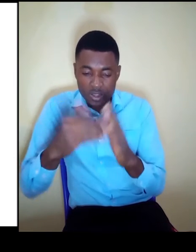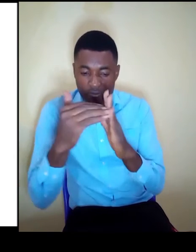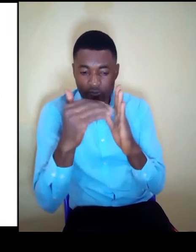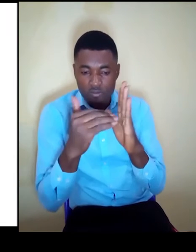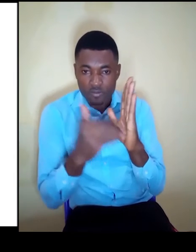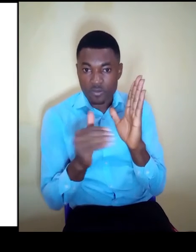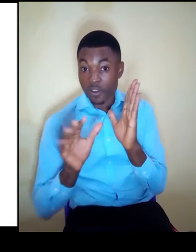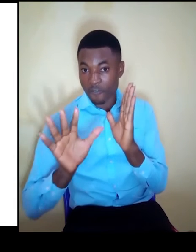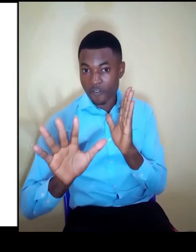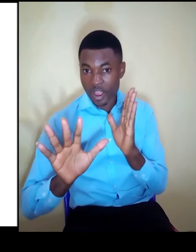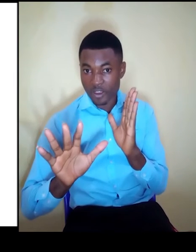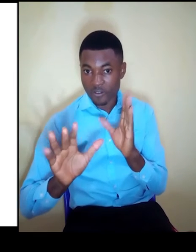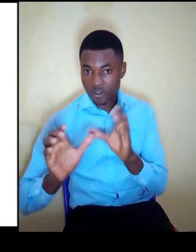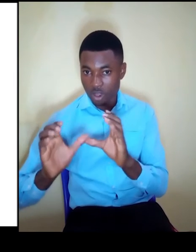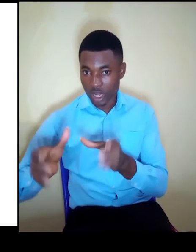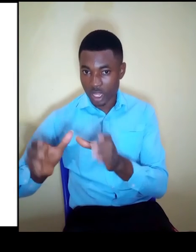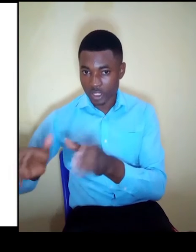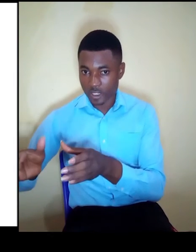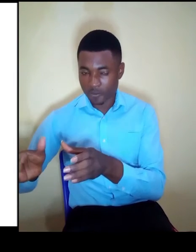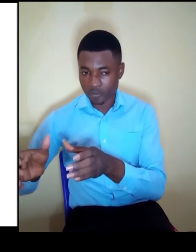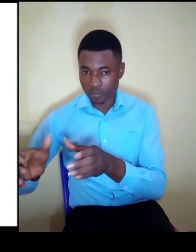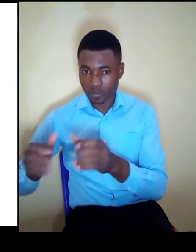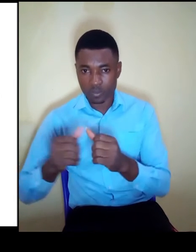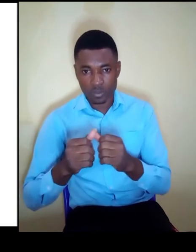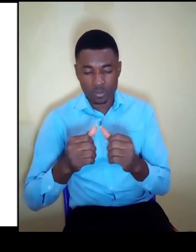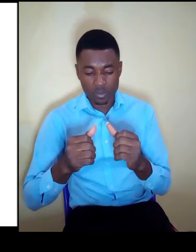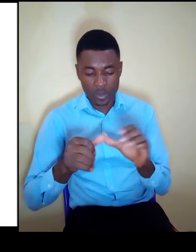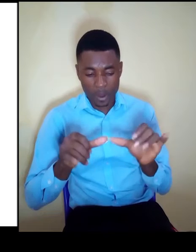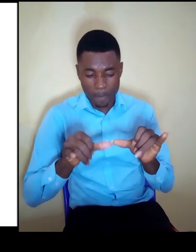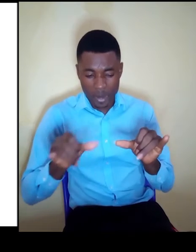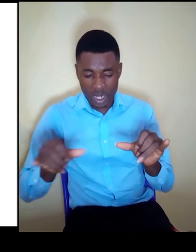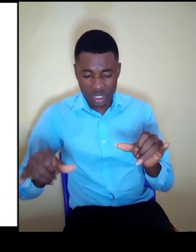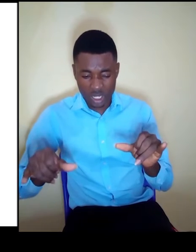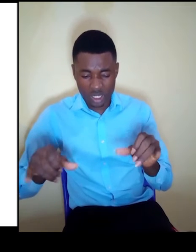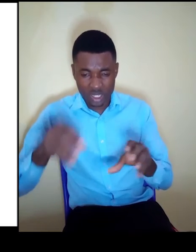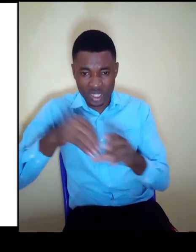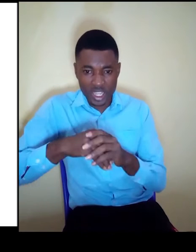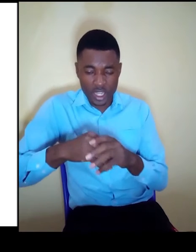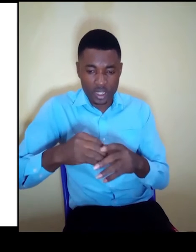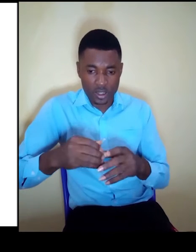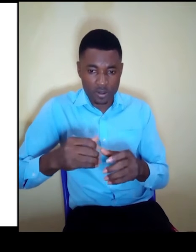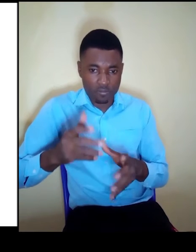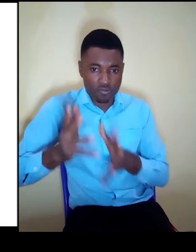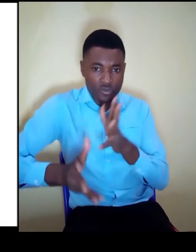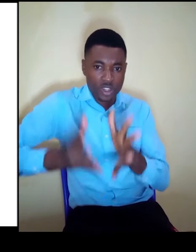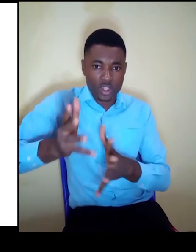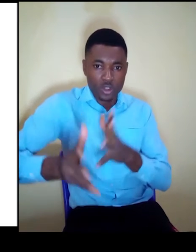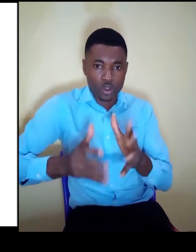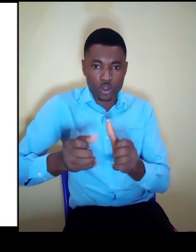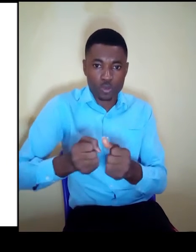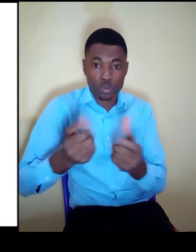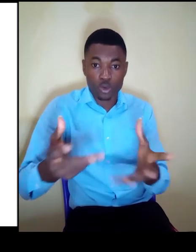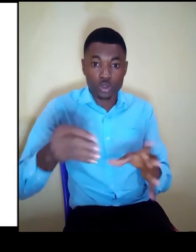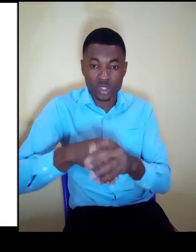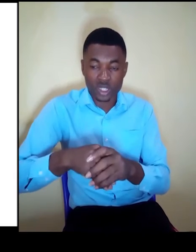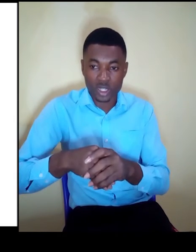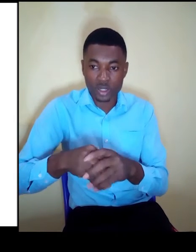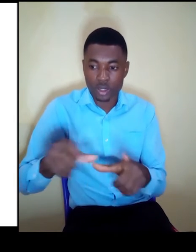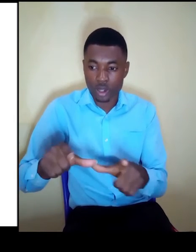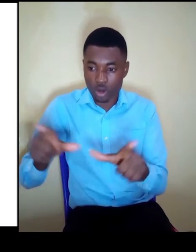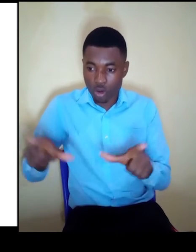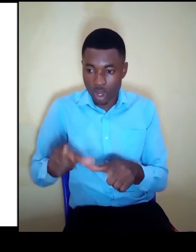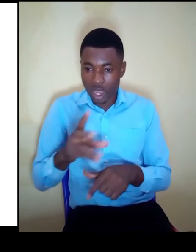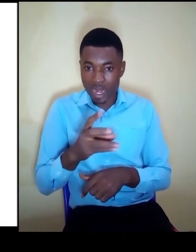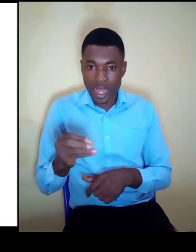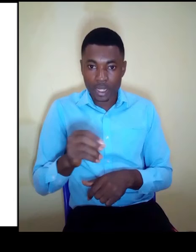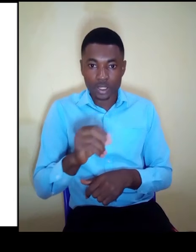semantic categories, and patterns of iconicity among gesturers produced by non-signers in surrounding urban and